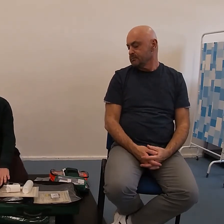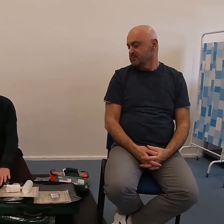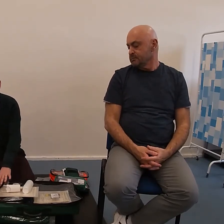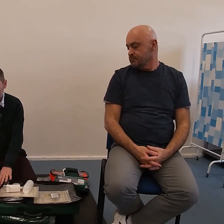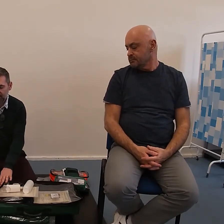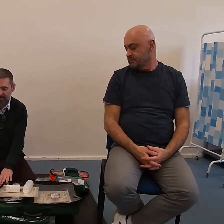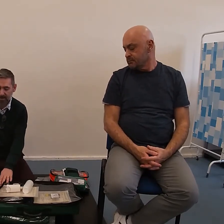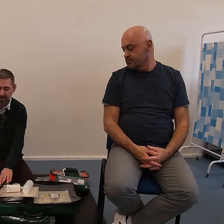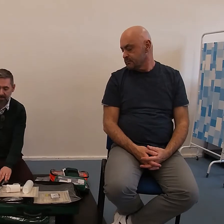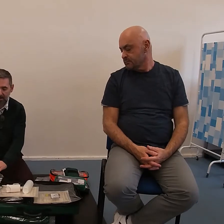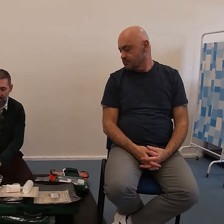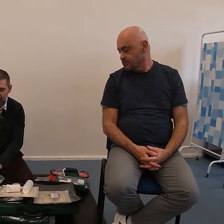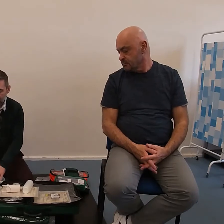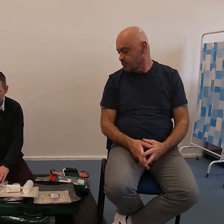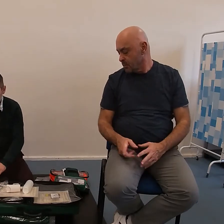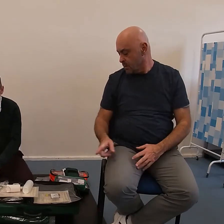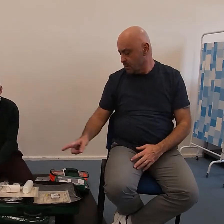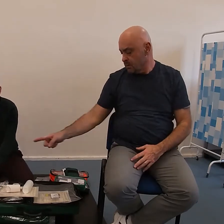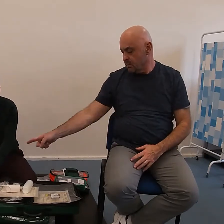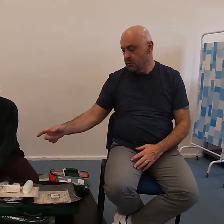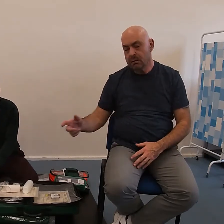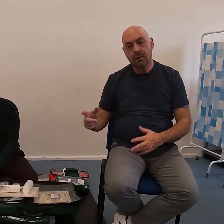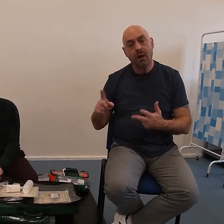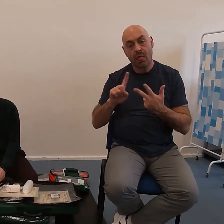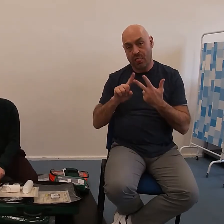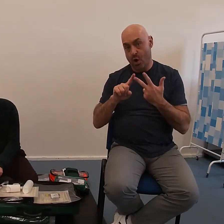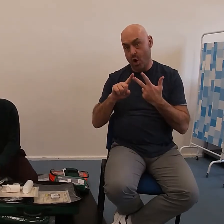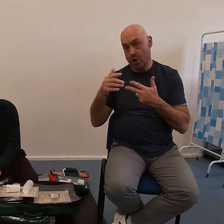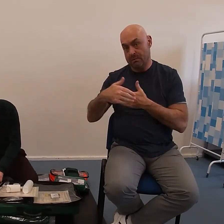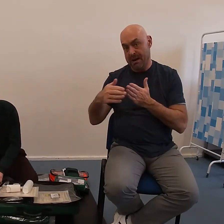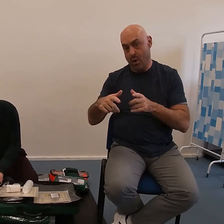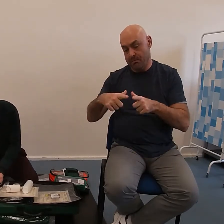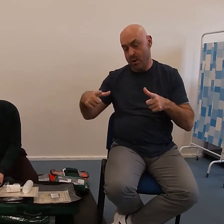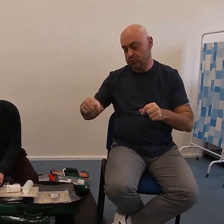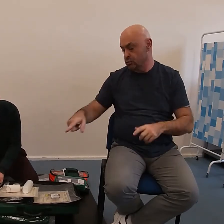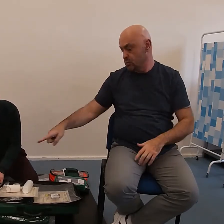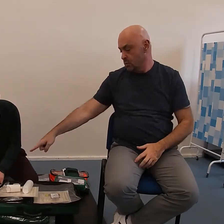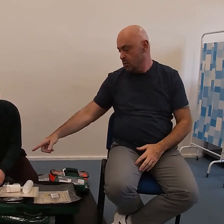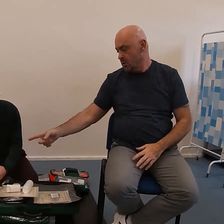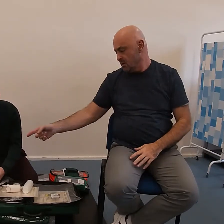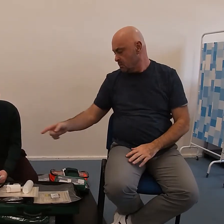So other things that we find in pouch number 3, we have